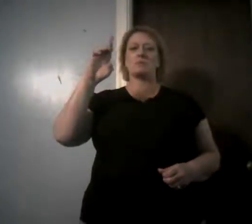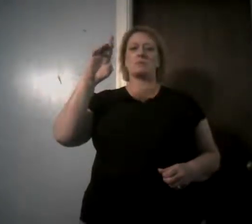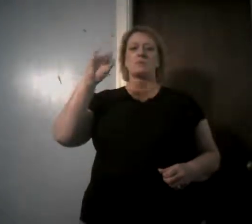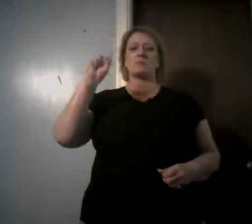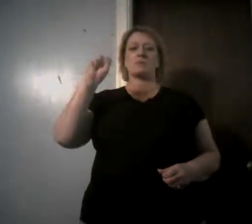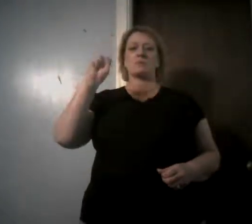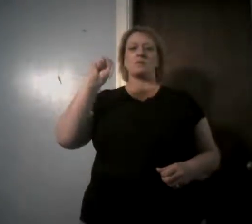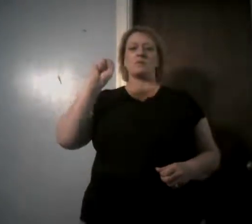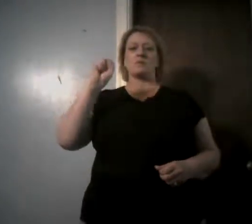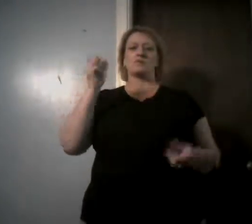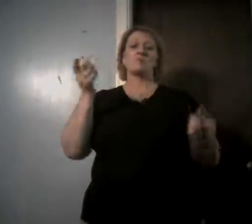the small intestine,